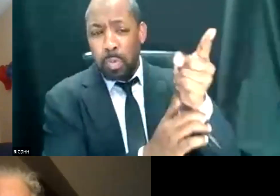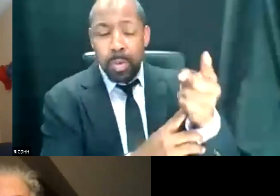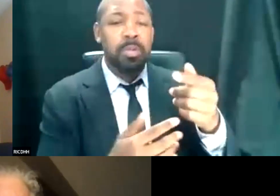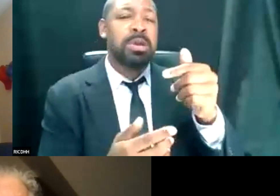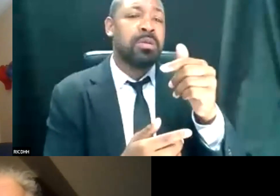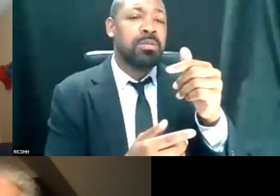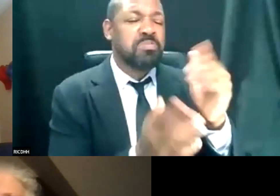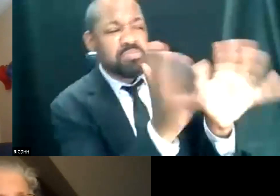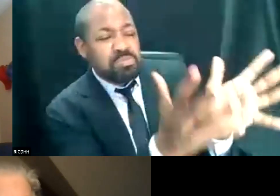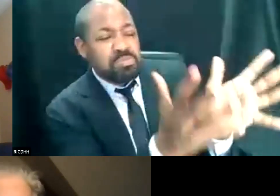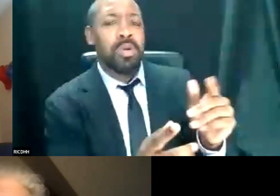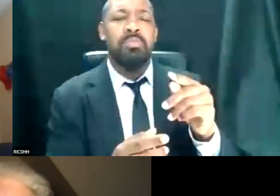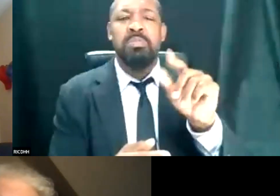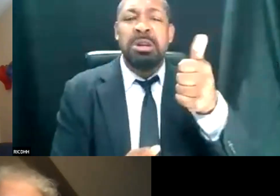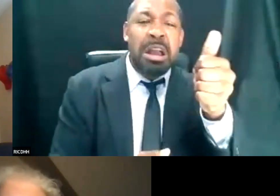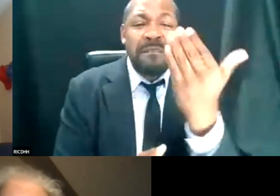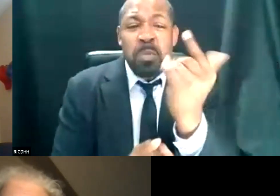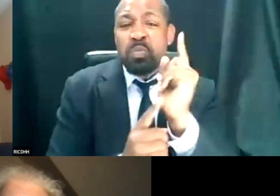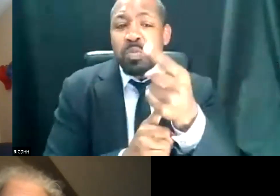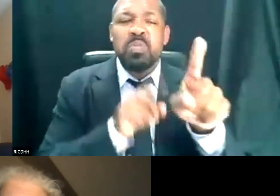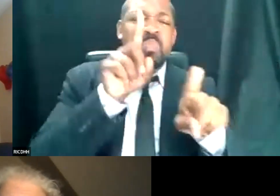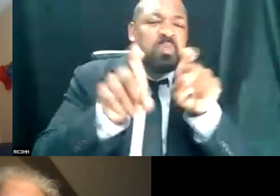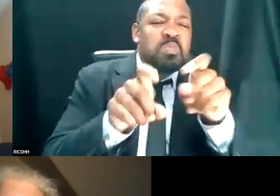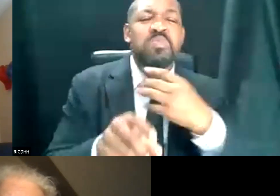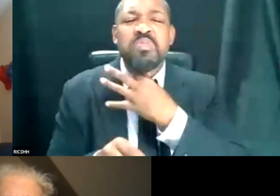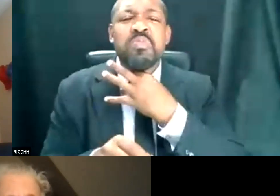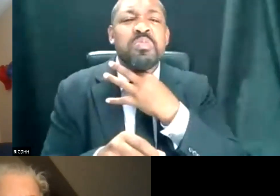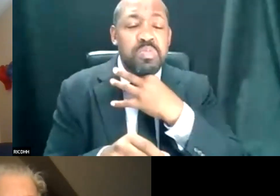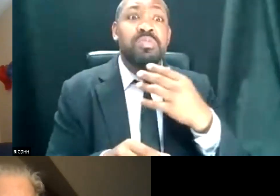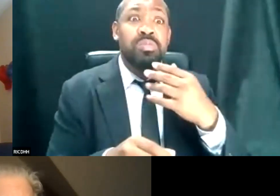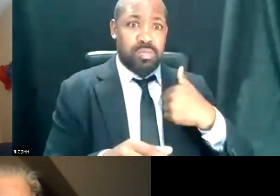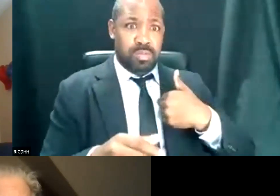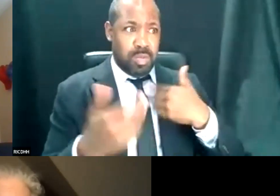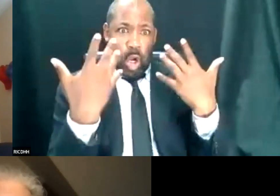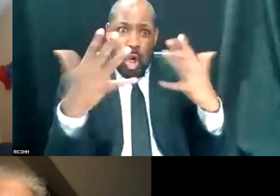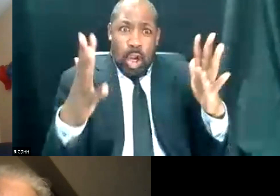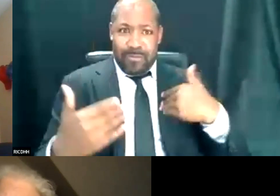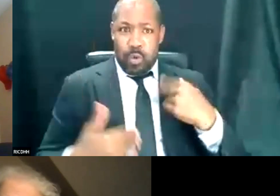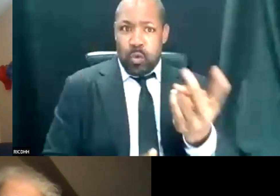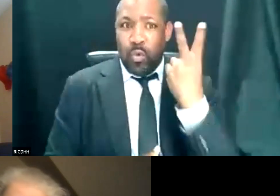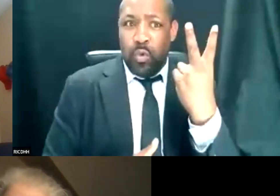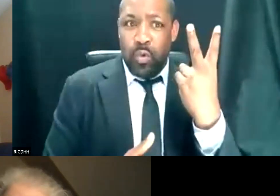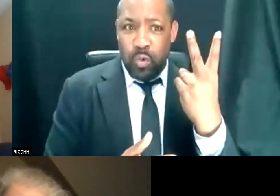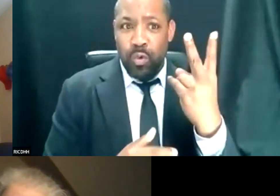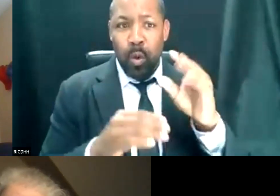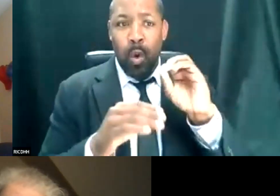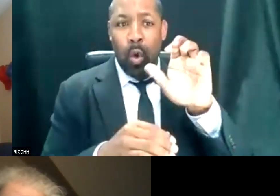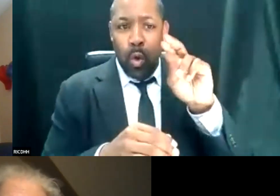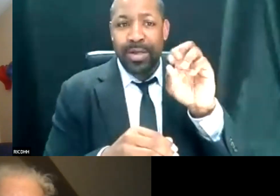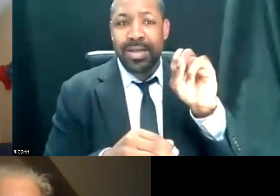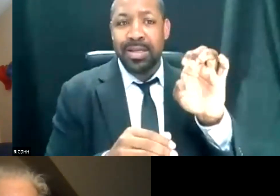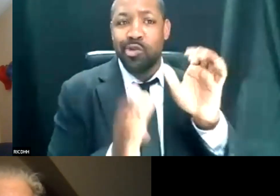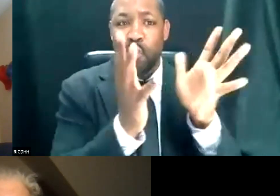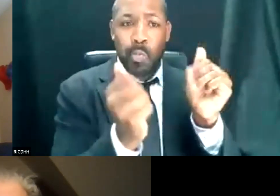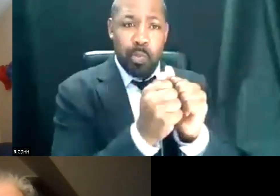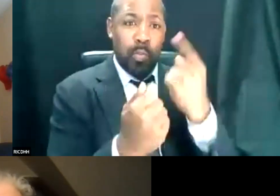and we're working maybe 45 minutes or an hour with them, 10 or 15 minutes where we ask them questions. We